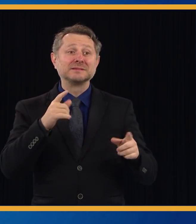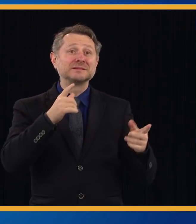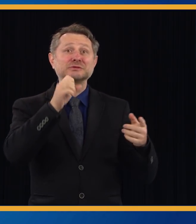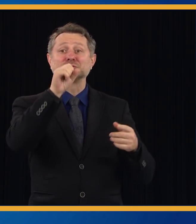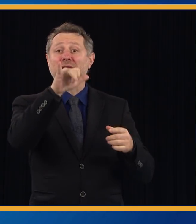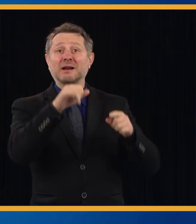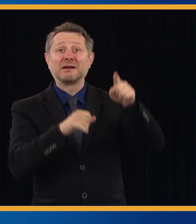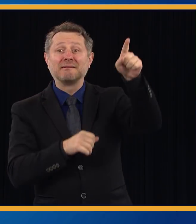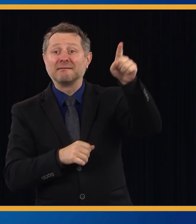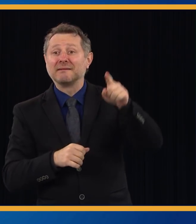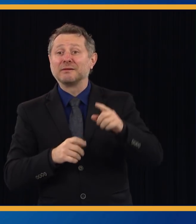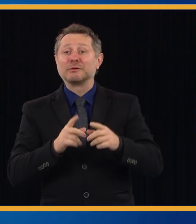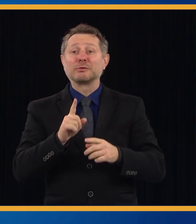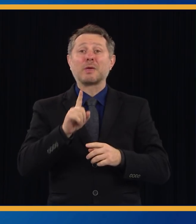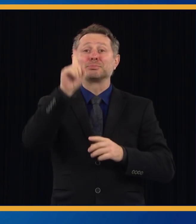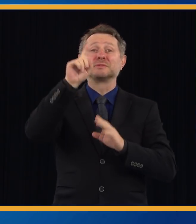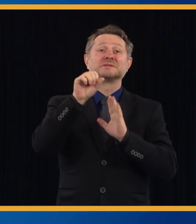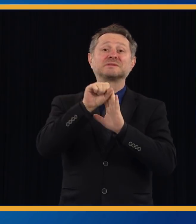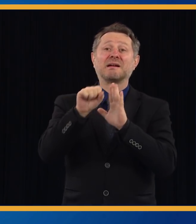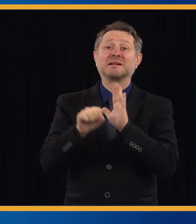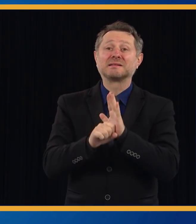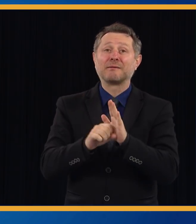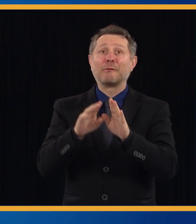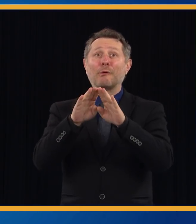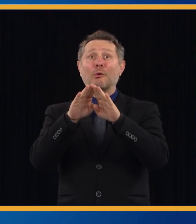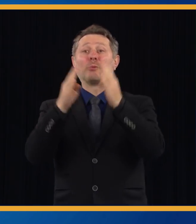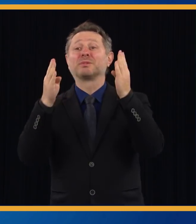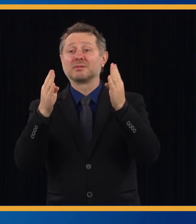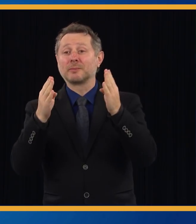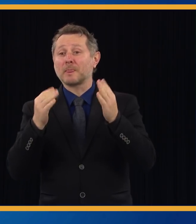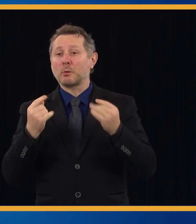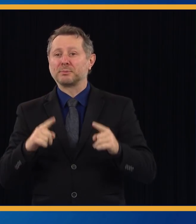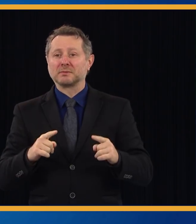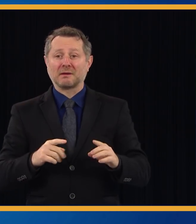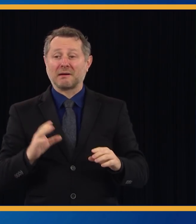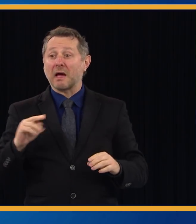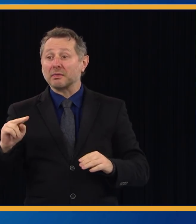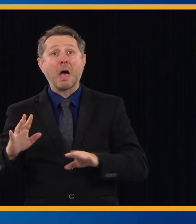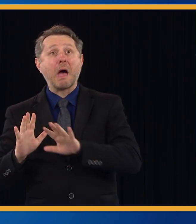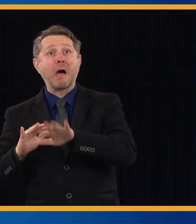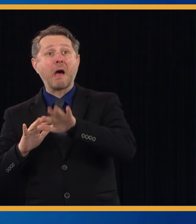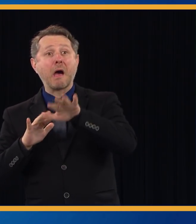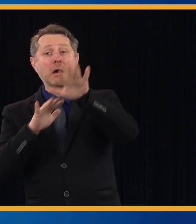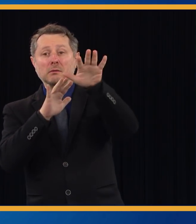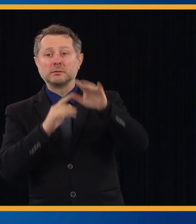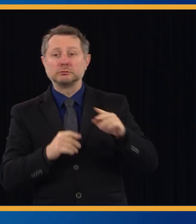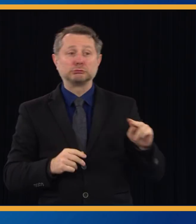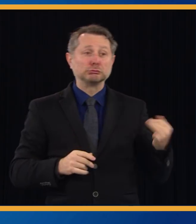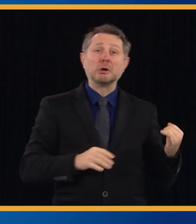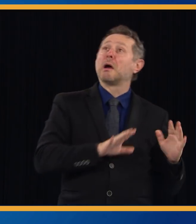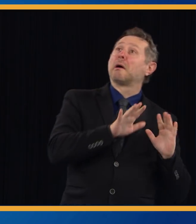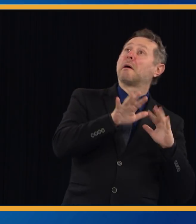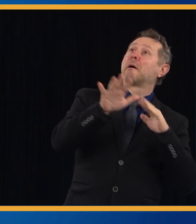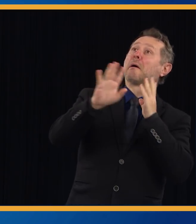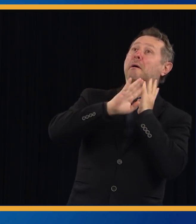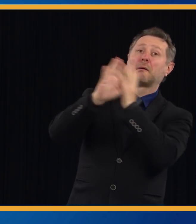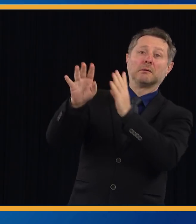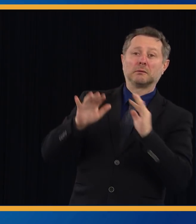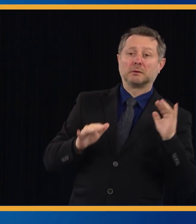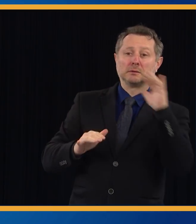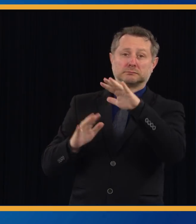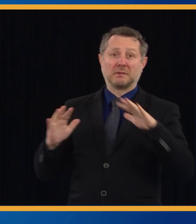Country where you now see license plates coming in from Connecticut, New Jersey, people from downstate, all coming to that